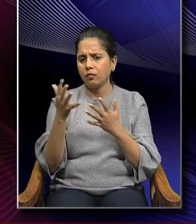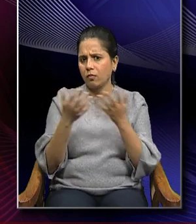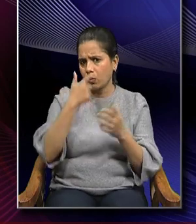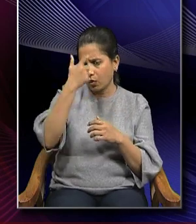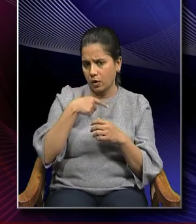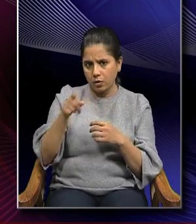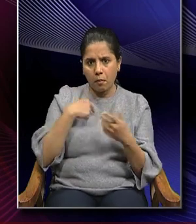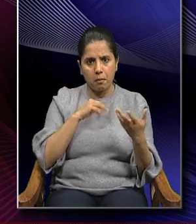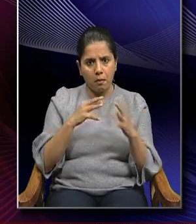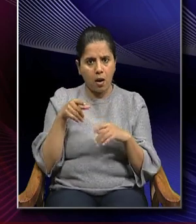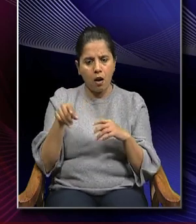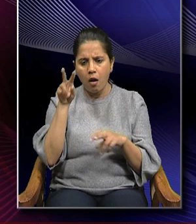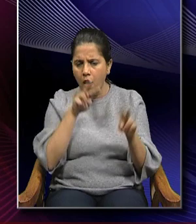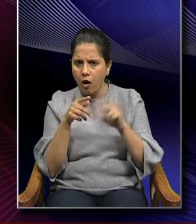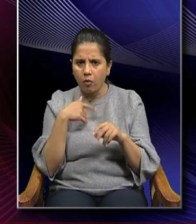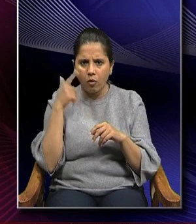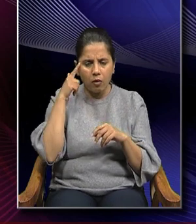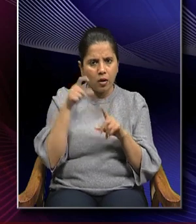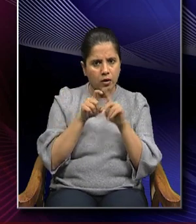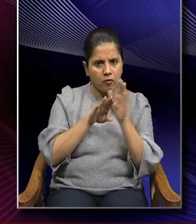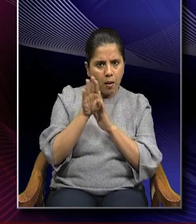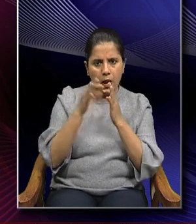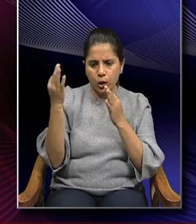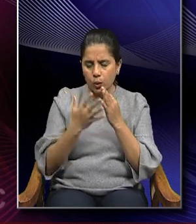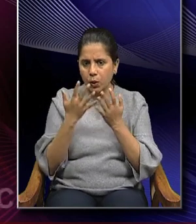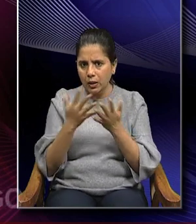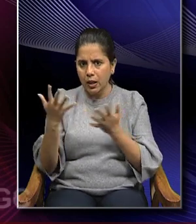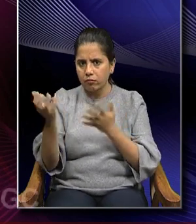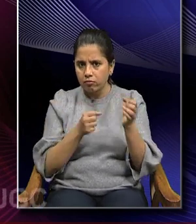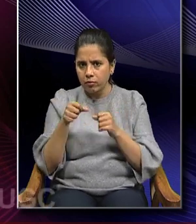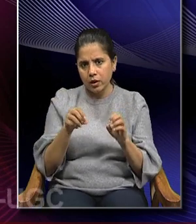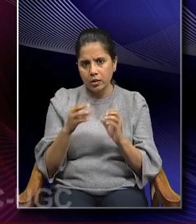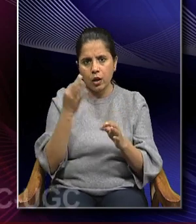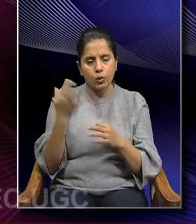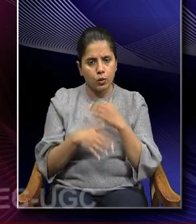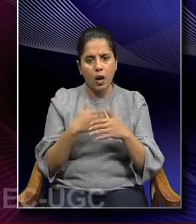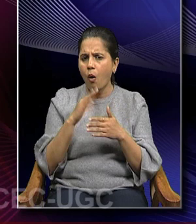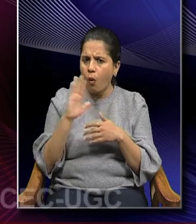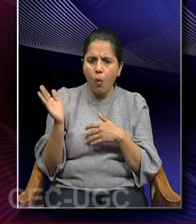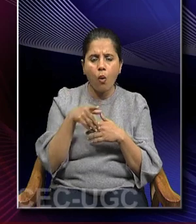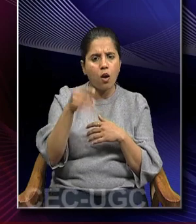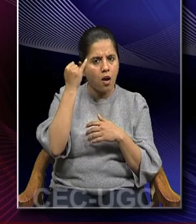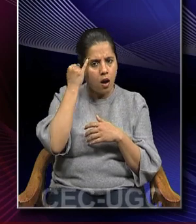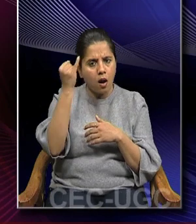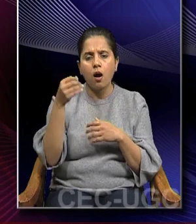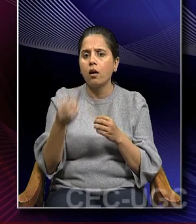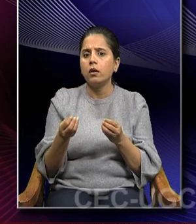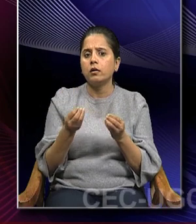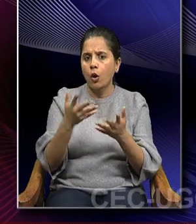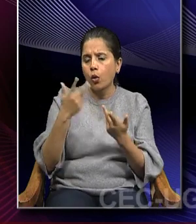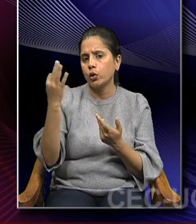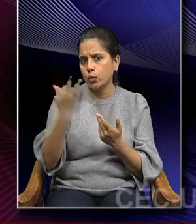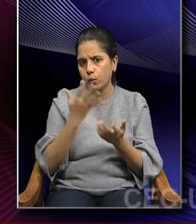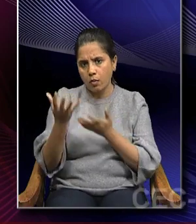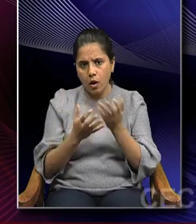who is venturing into the development of a new product. Every idea generator or a new marketer